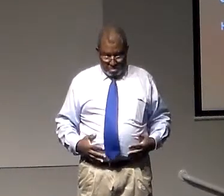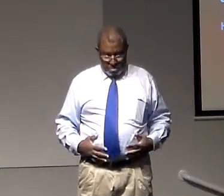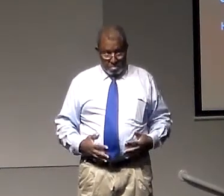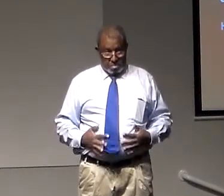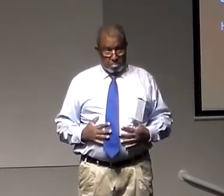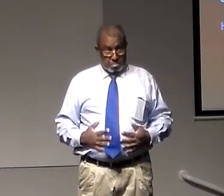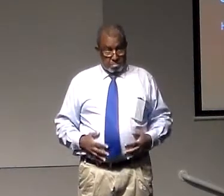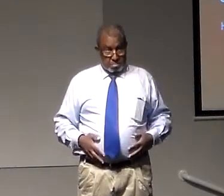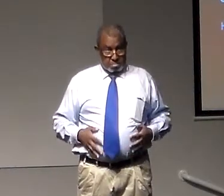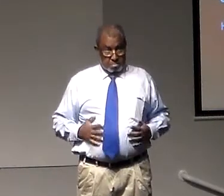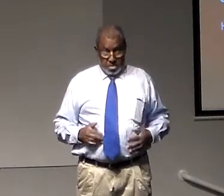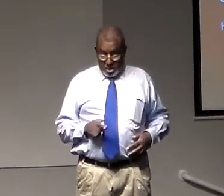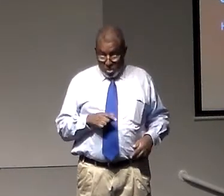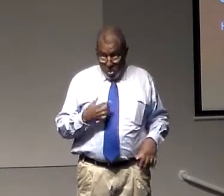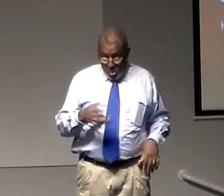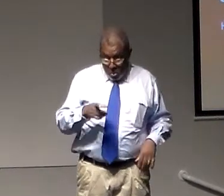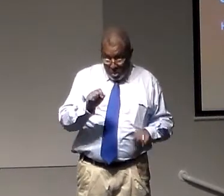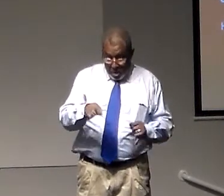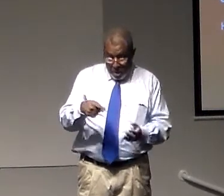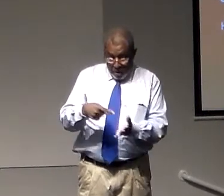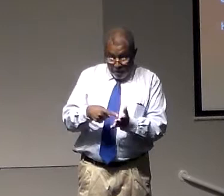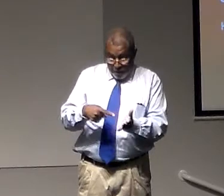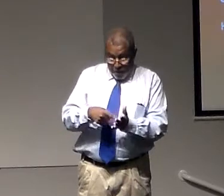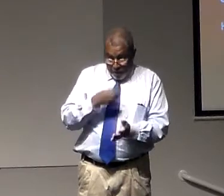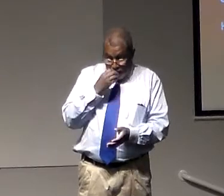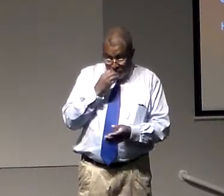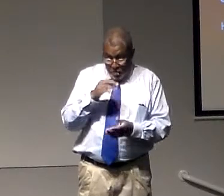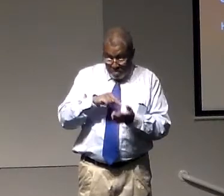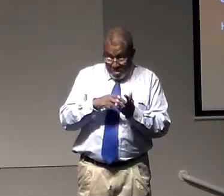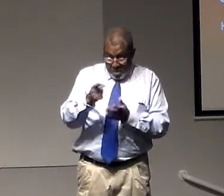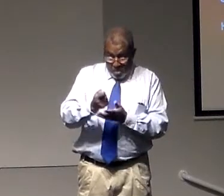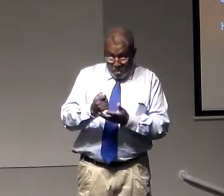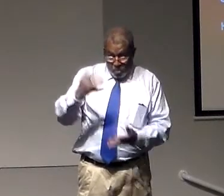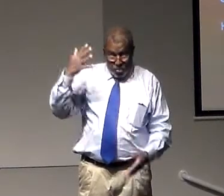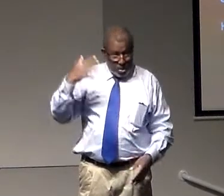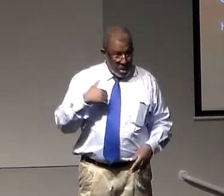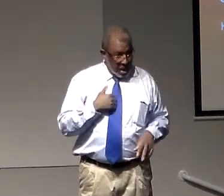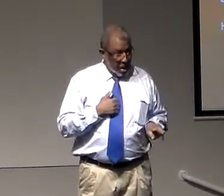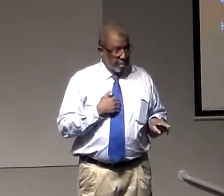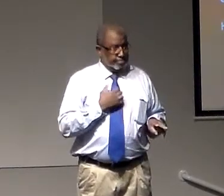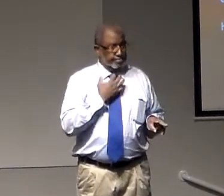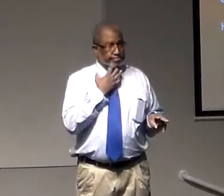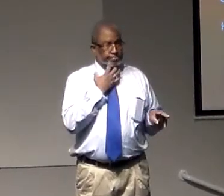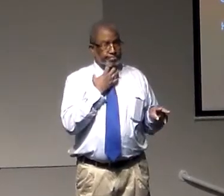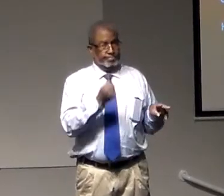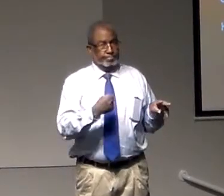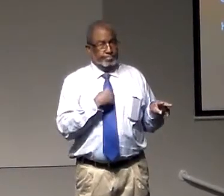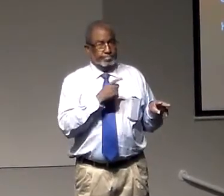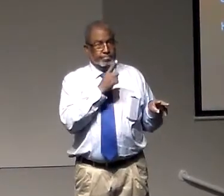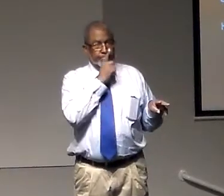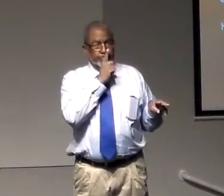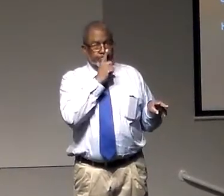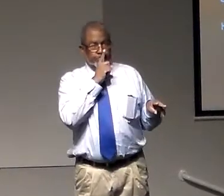Ooh, they see me fat? Oh, she can afford food. Means you're rich.